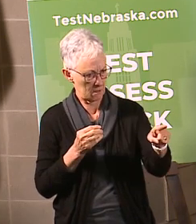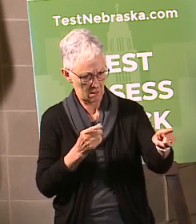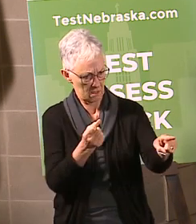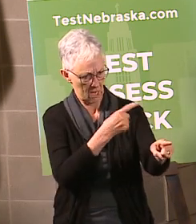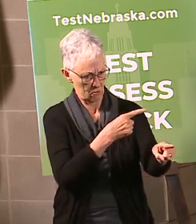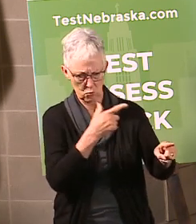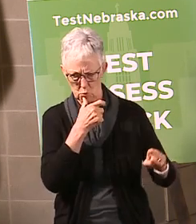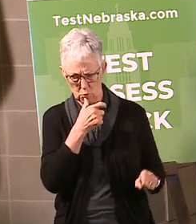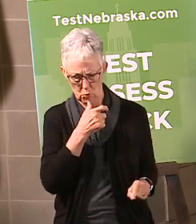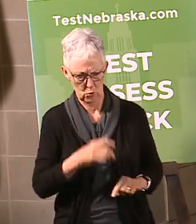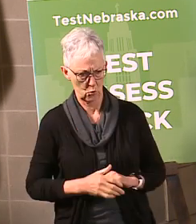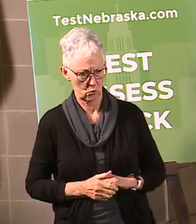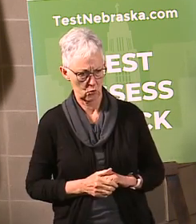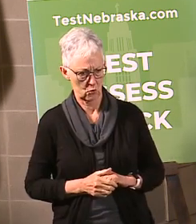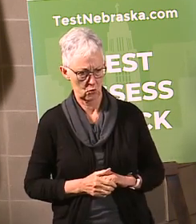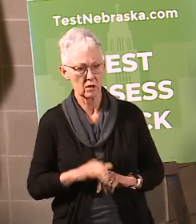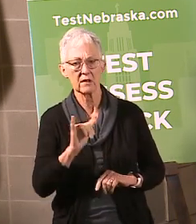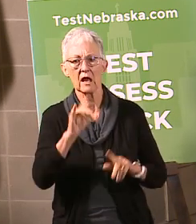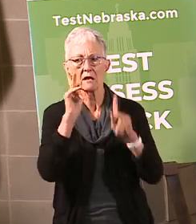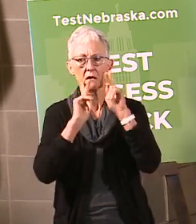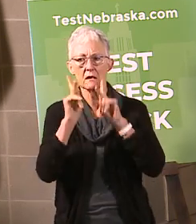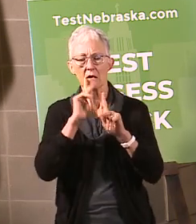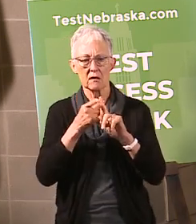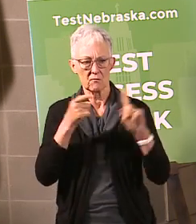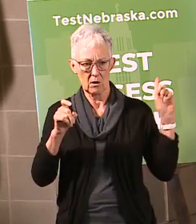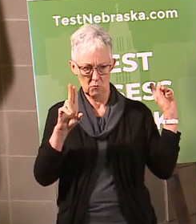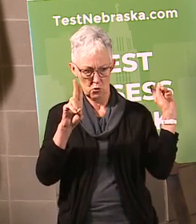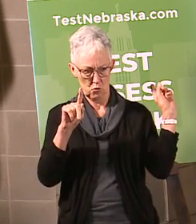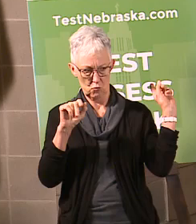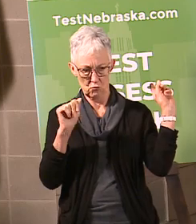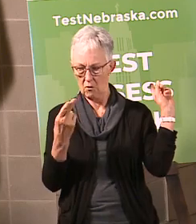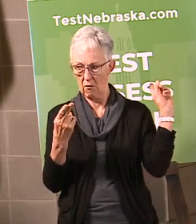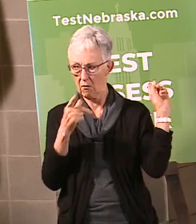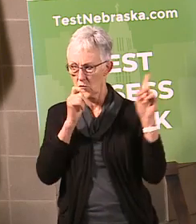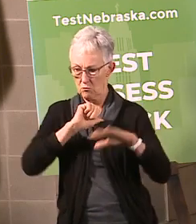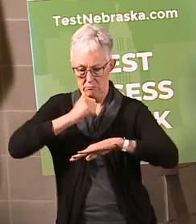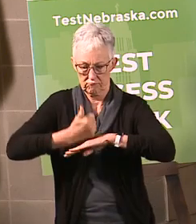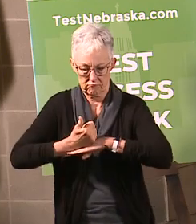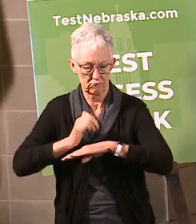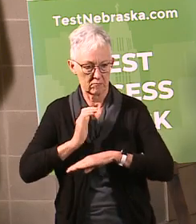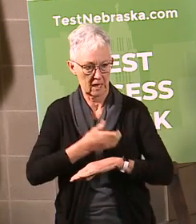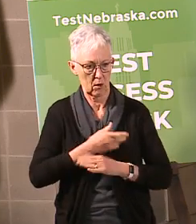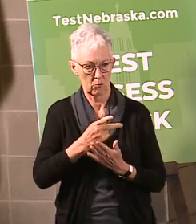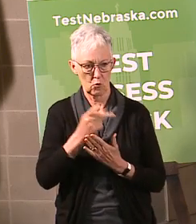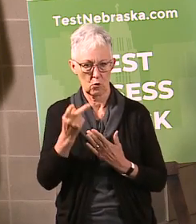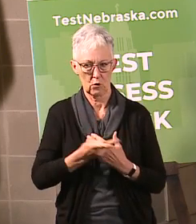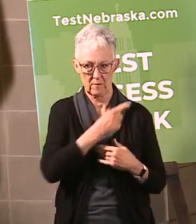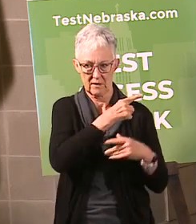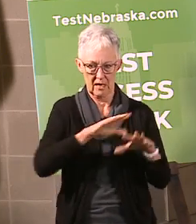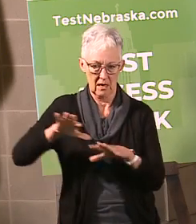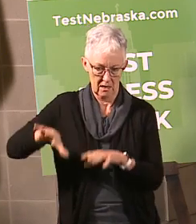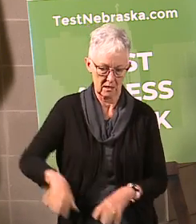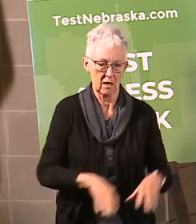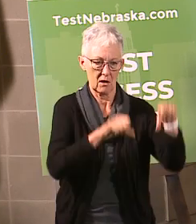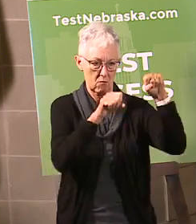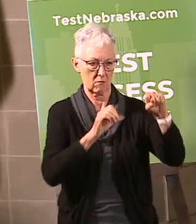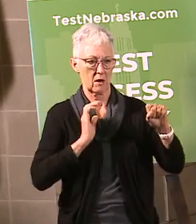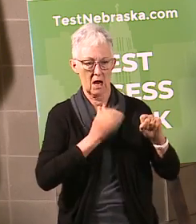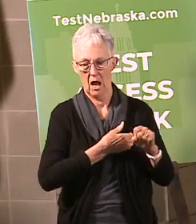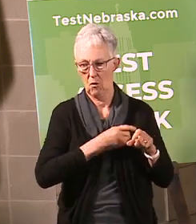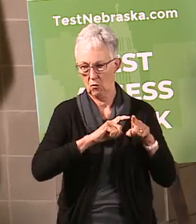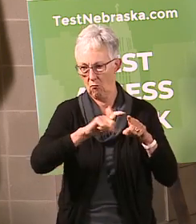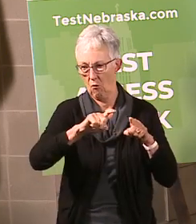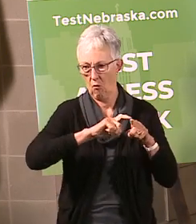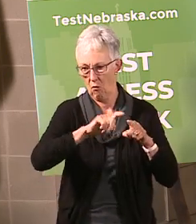again, the folks from Utah who helped set up our program are going to take over the call center. They've already got one set up. So they're